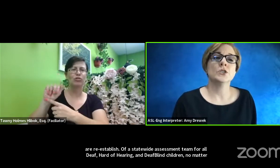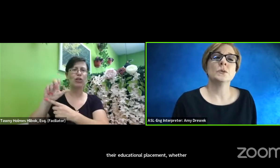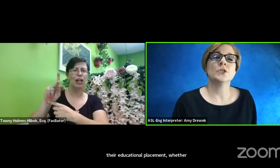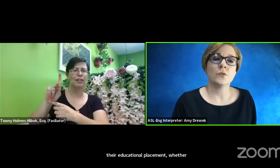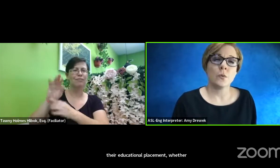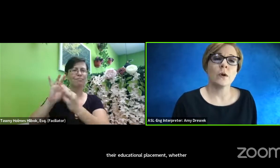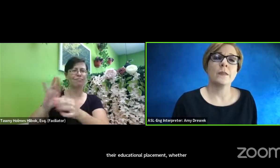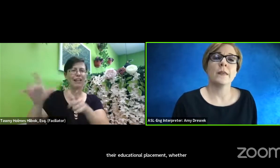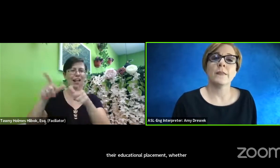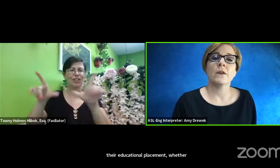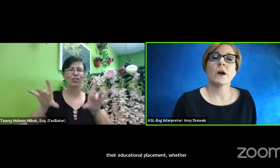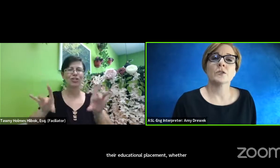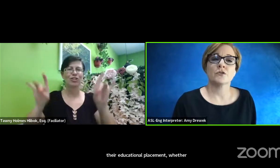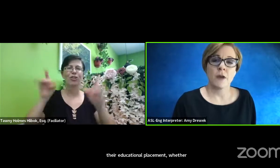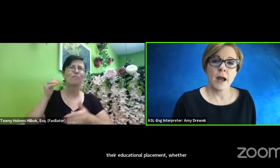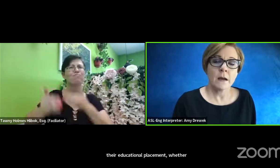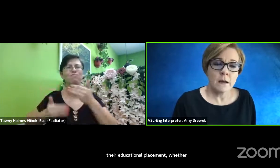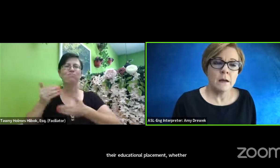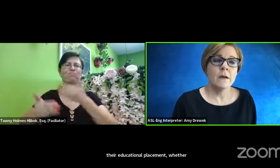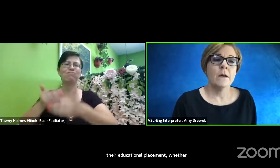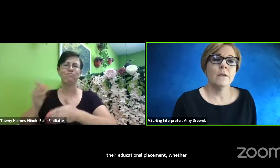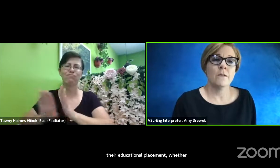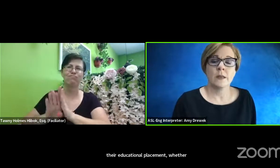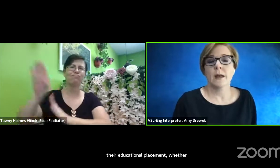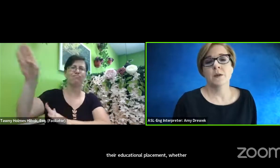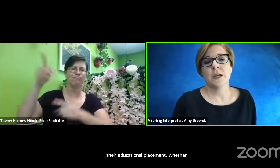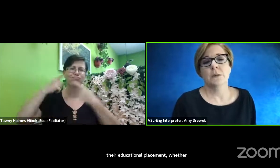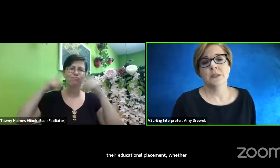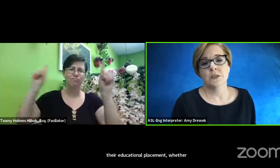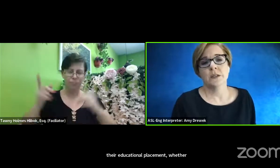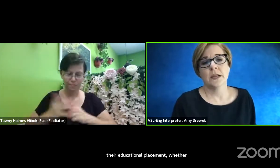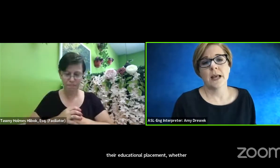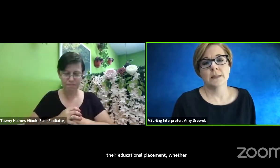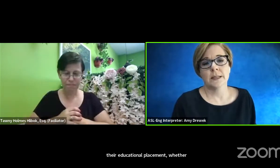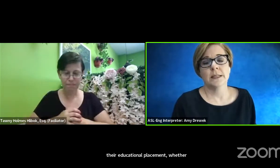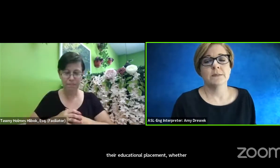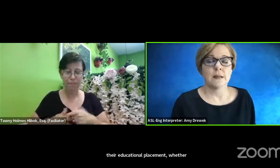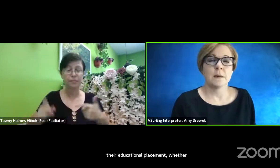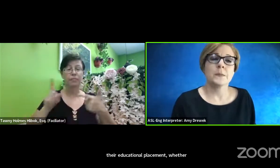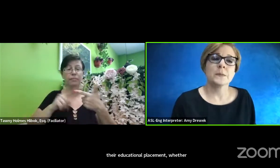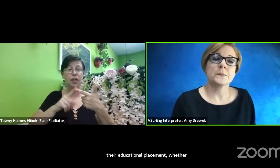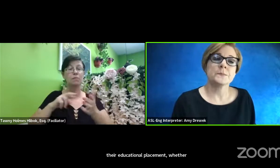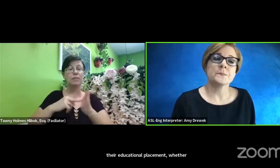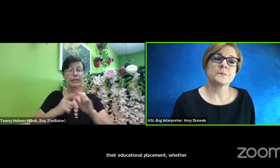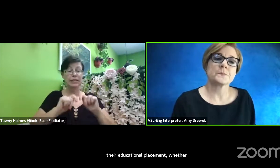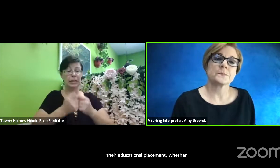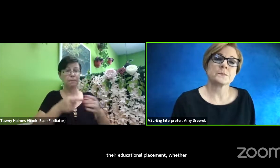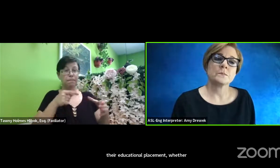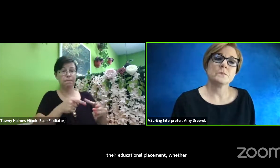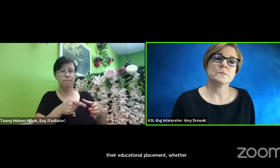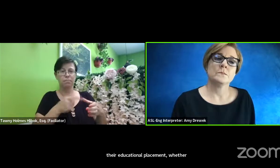services, to ensure that they're on track for language acquisition as they develop.